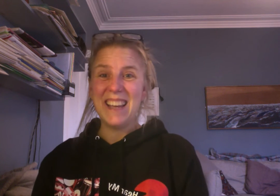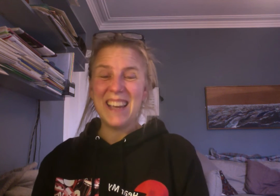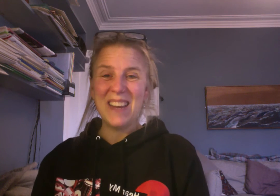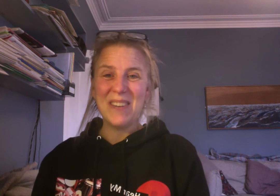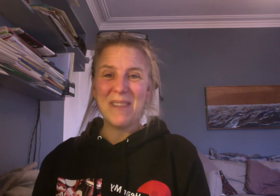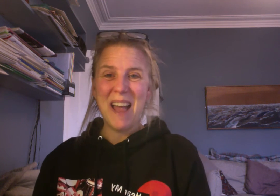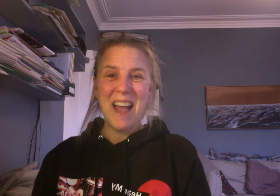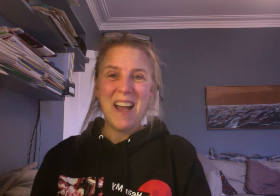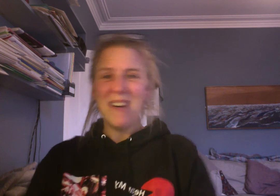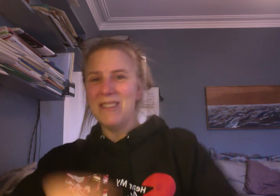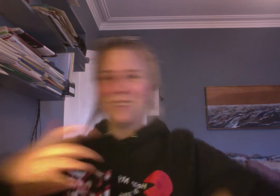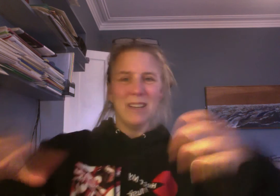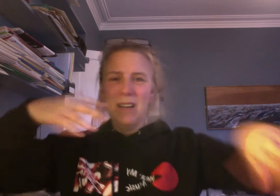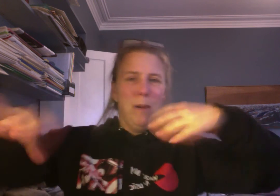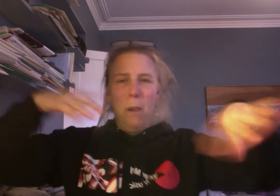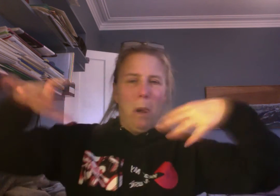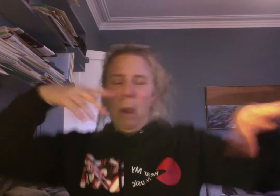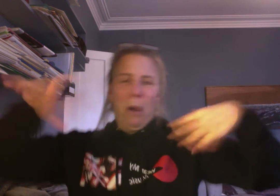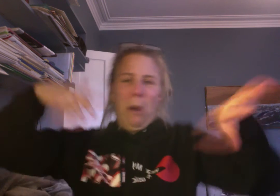it around.